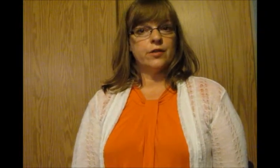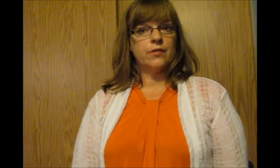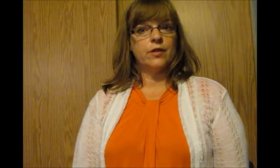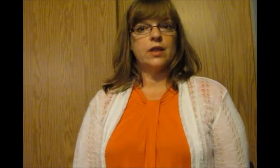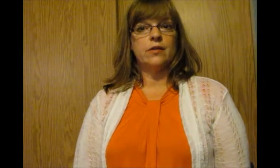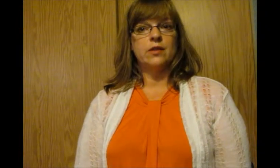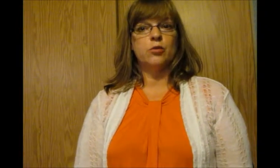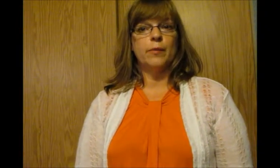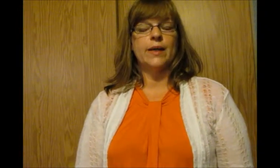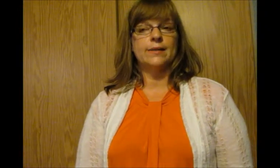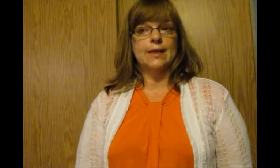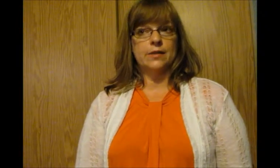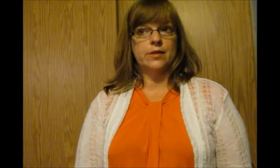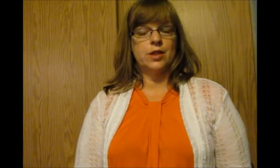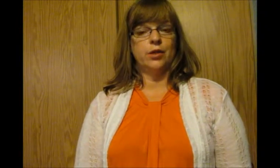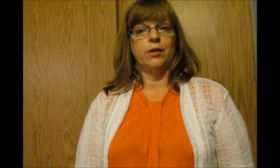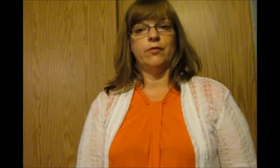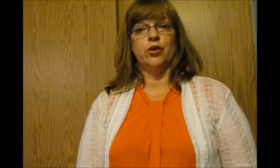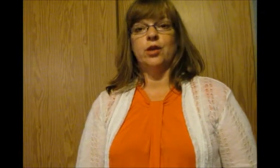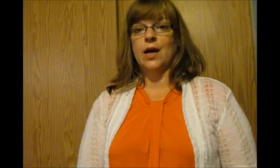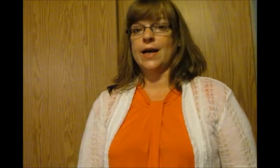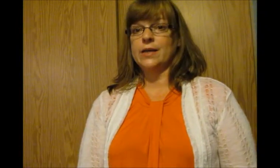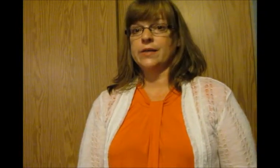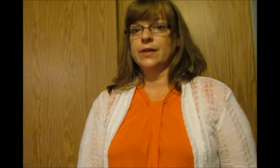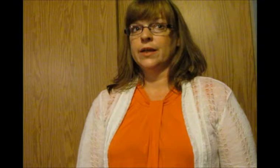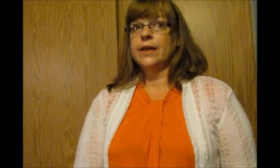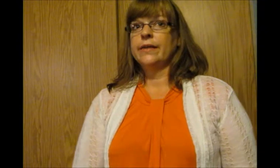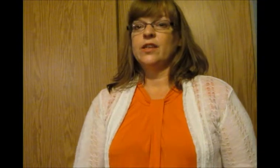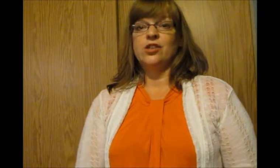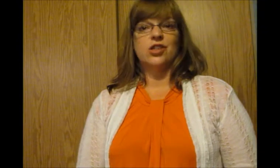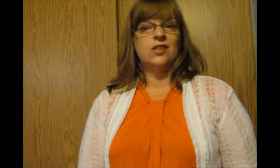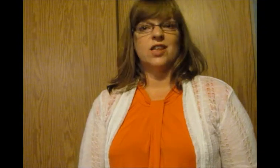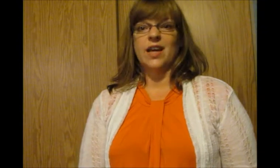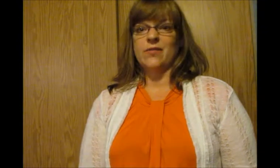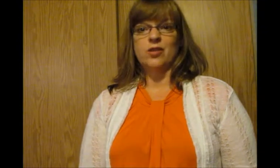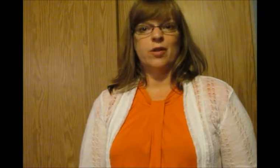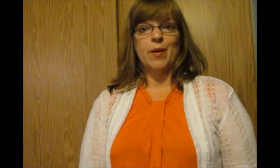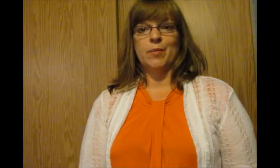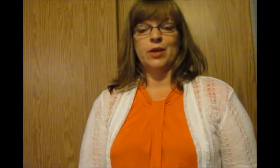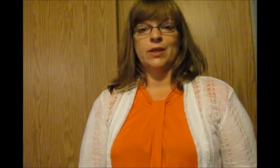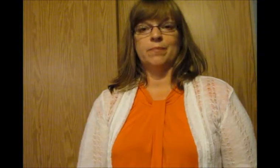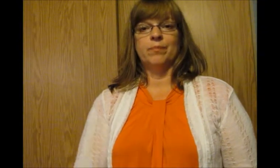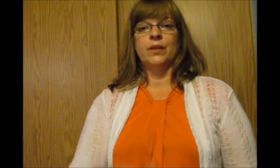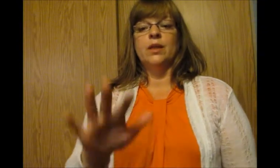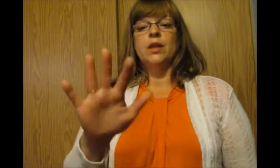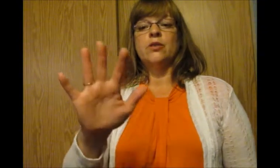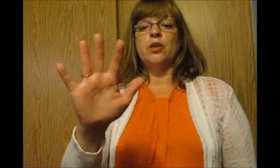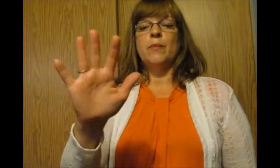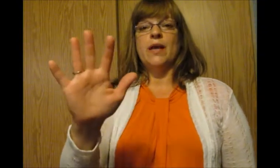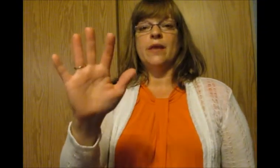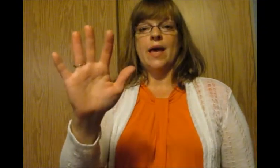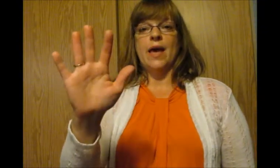cursive, this will make sense to you. If you're not, then you're just going to have to remember it. So to make the